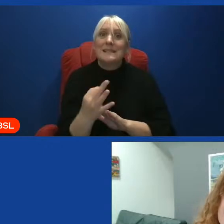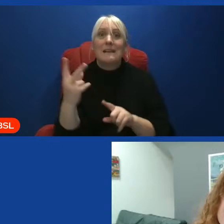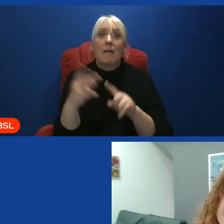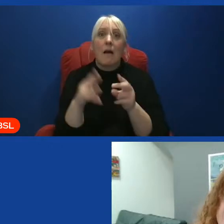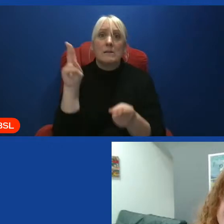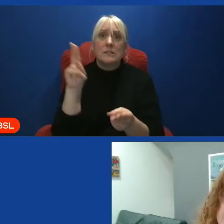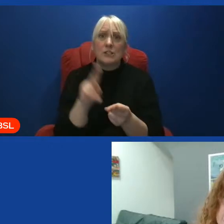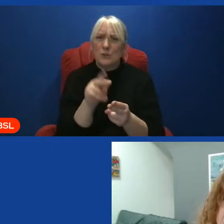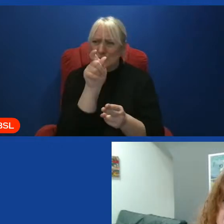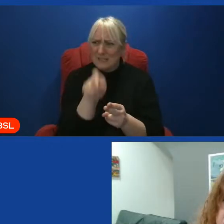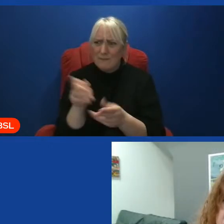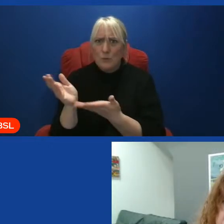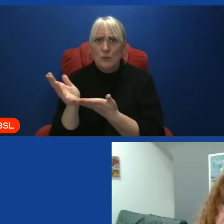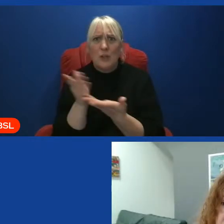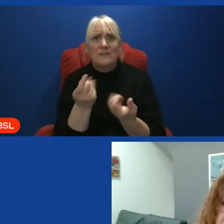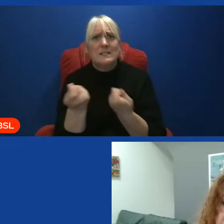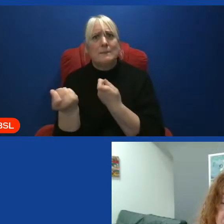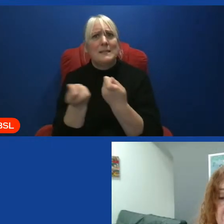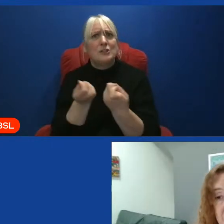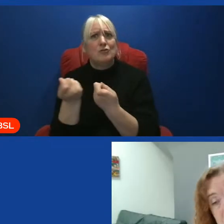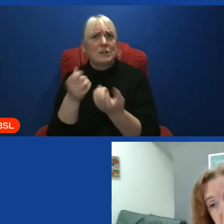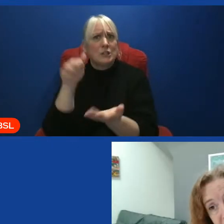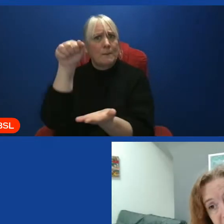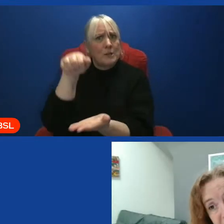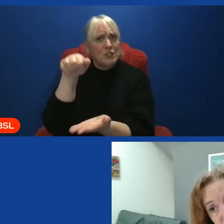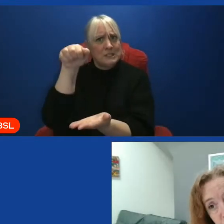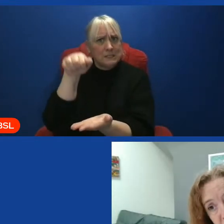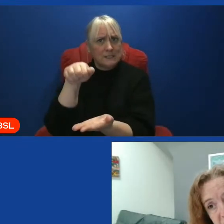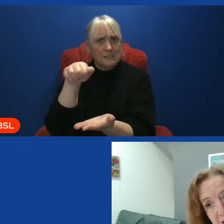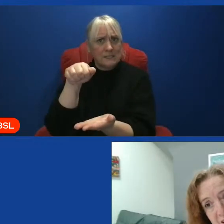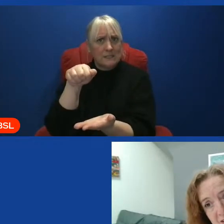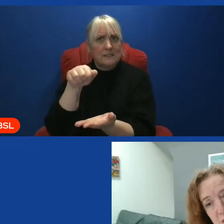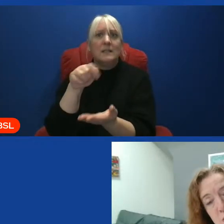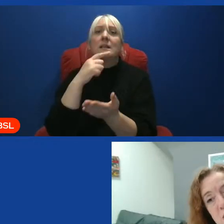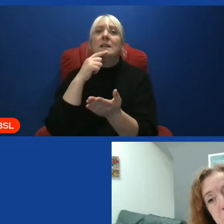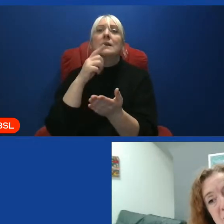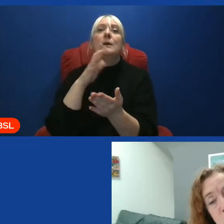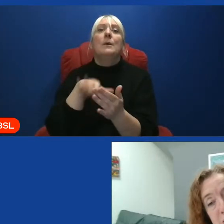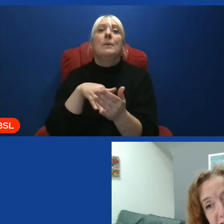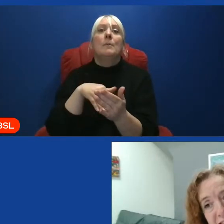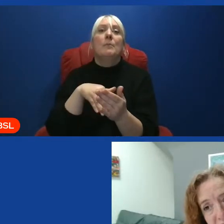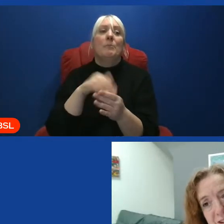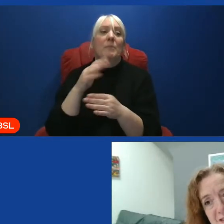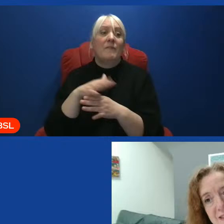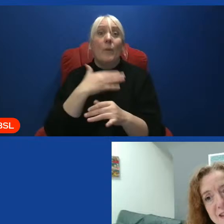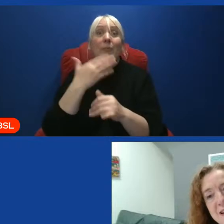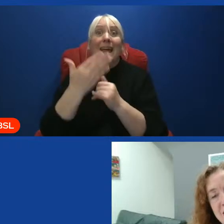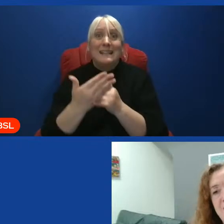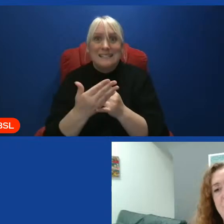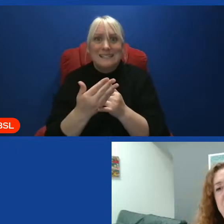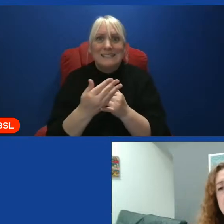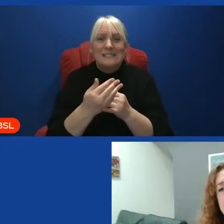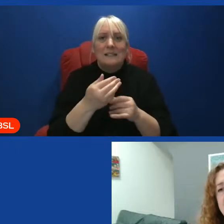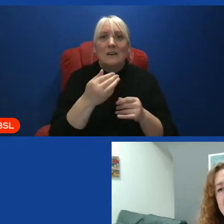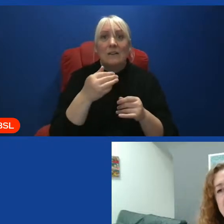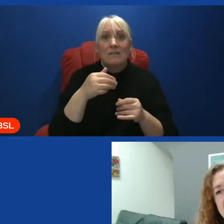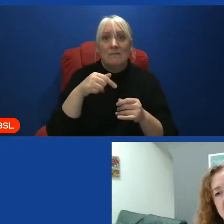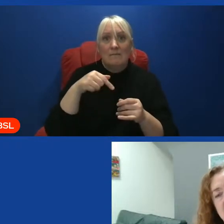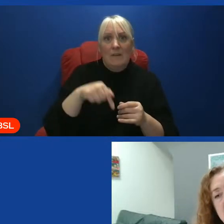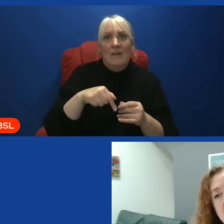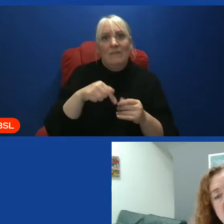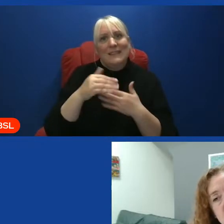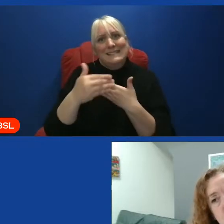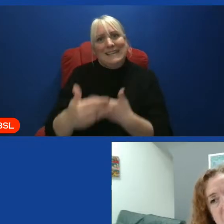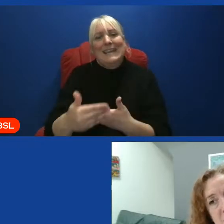to civil service administration budgets by the end of the decade. So in other words, by 2030, a 15%